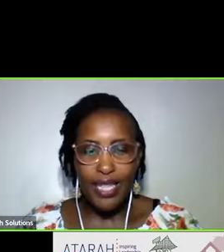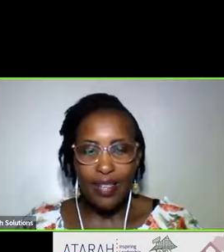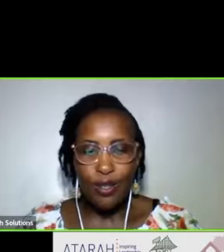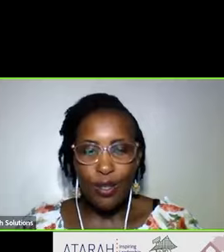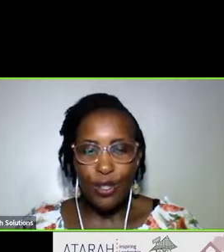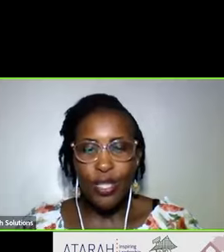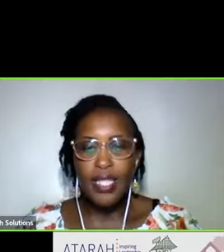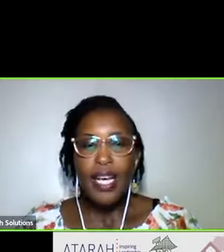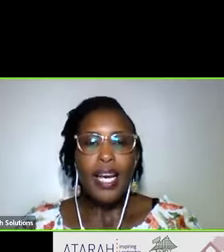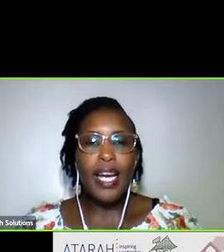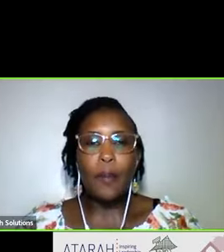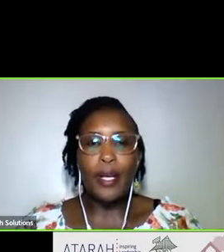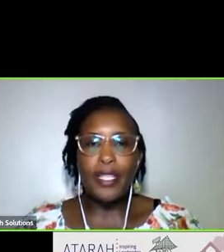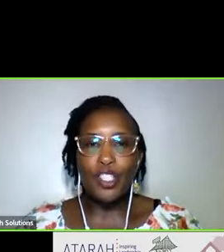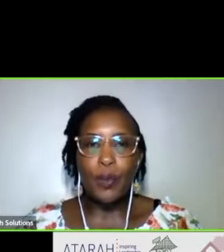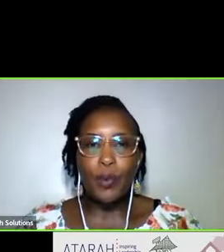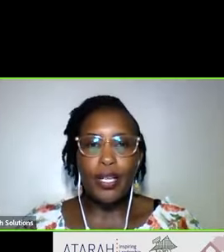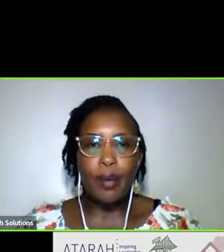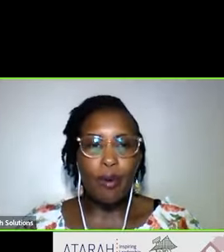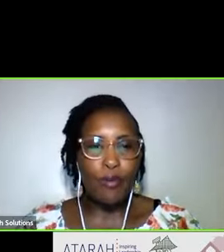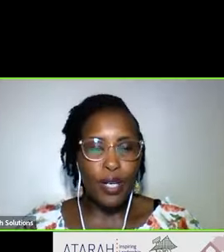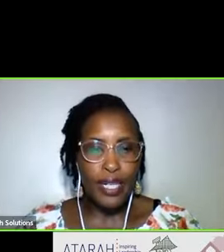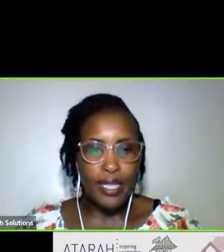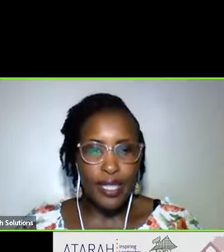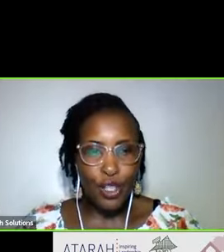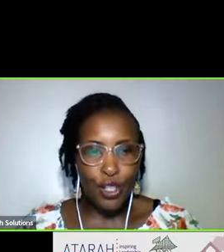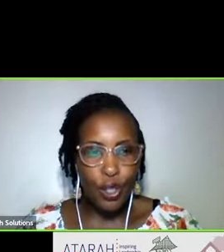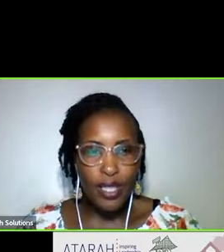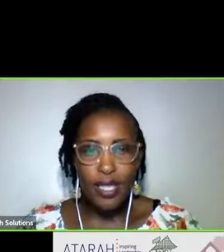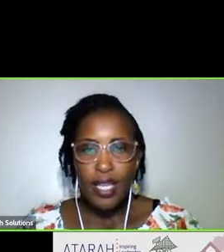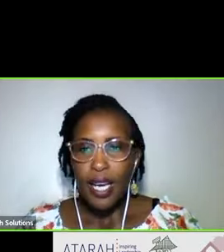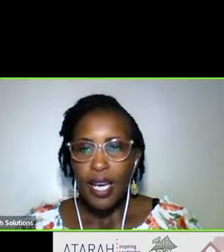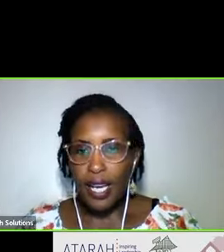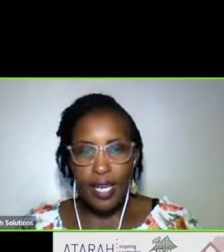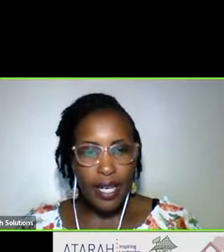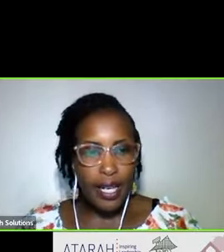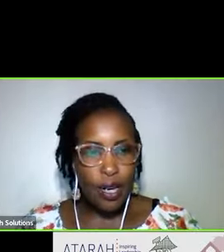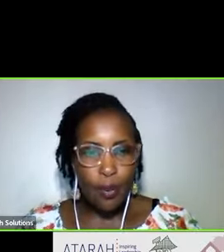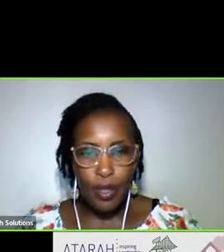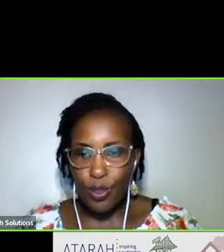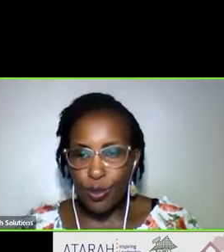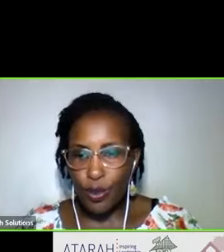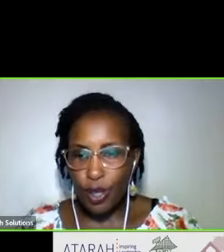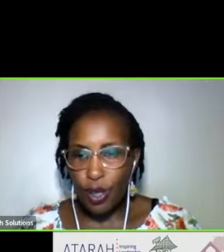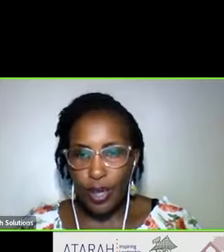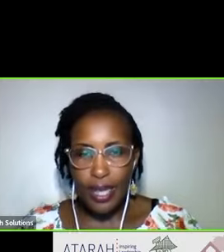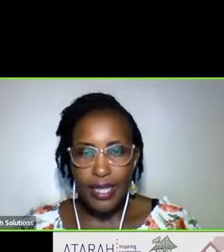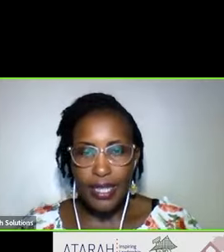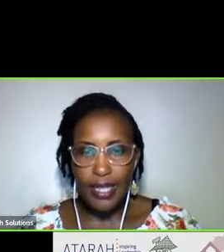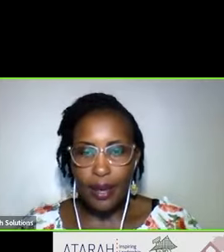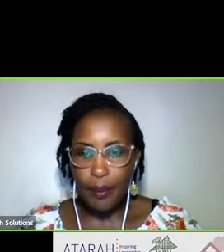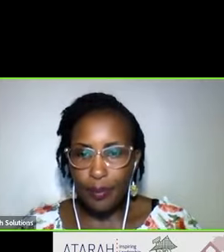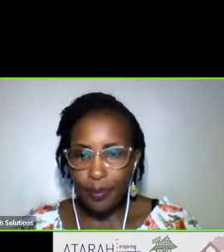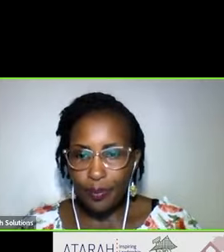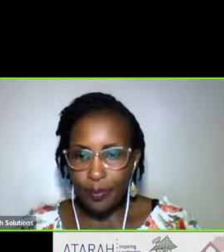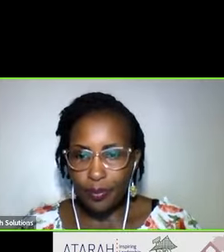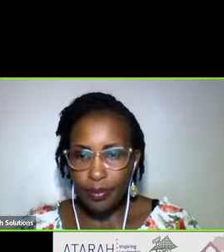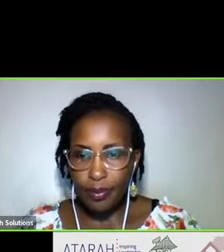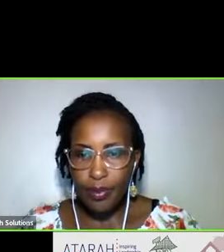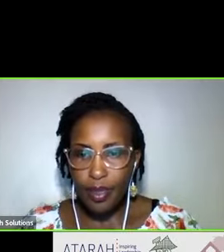course, Atara Solutions in partnership with a number of organizations. And allow me to recognize